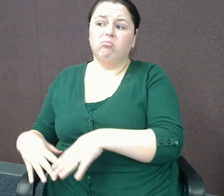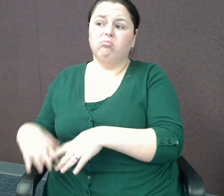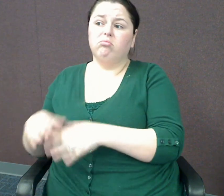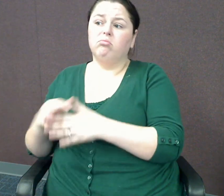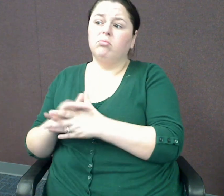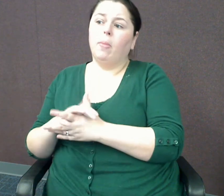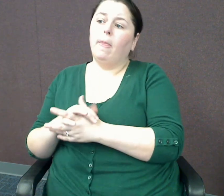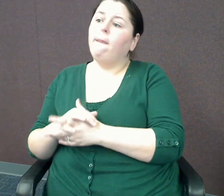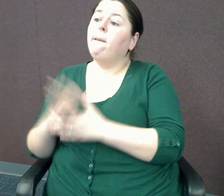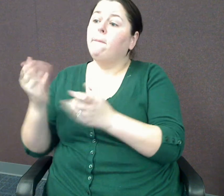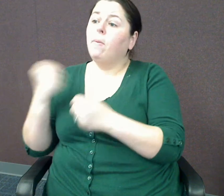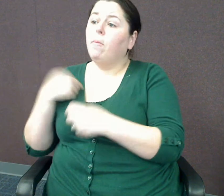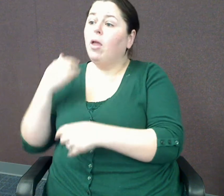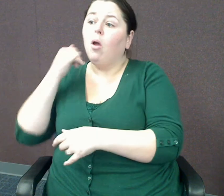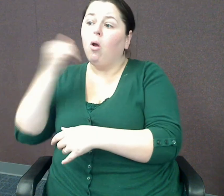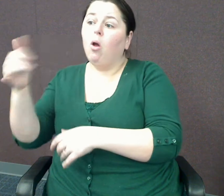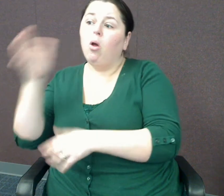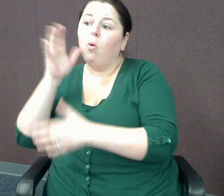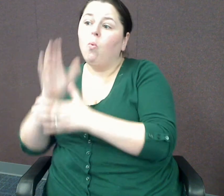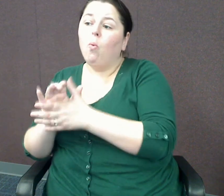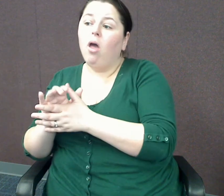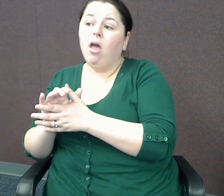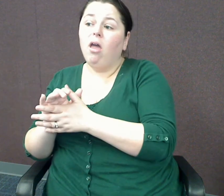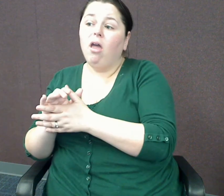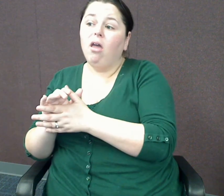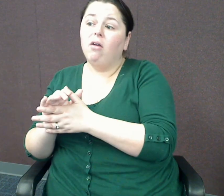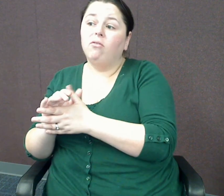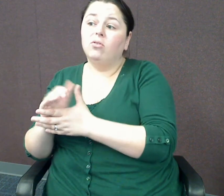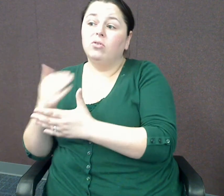Do you want me to call your wife to the stand to testify that this is your shirt?